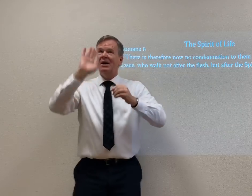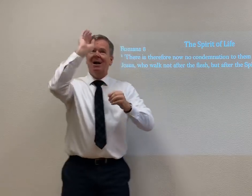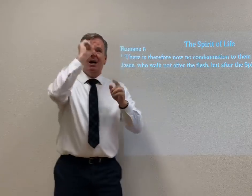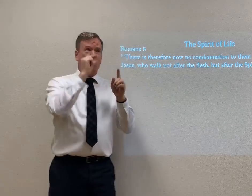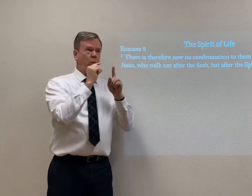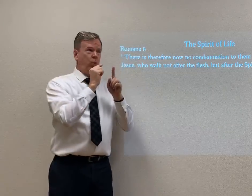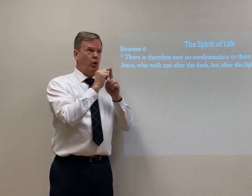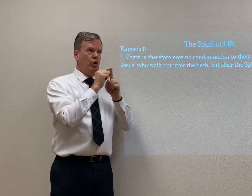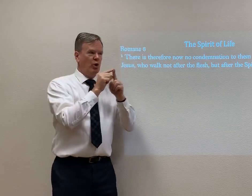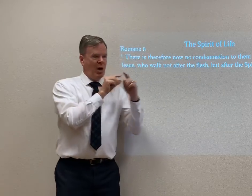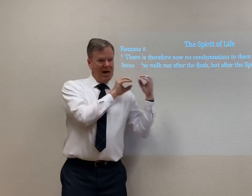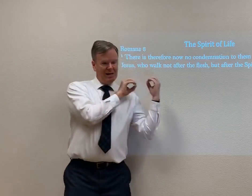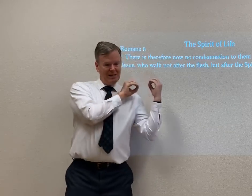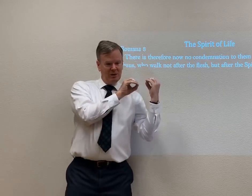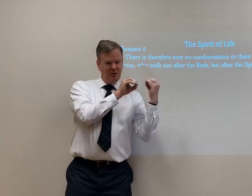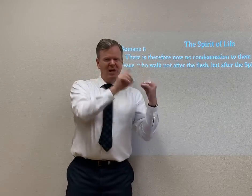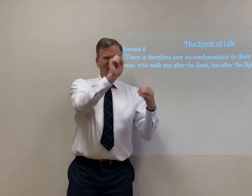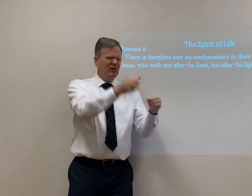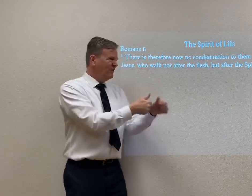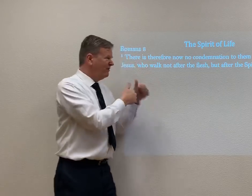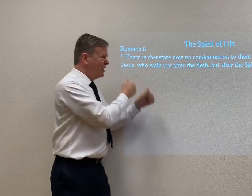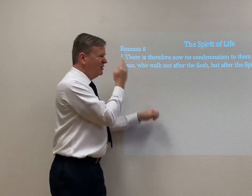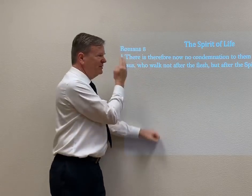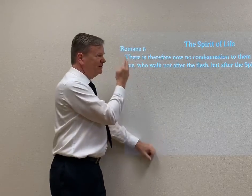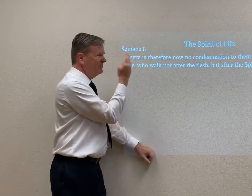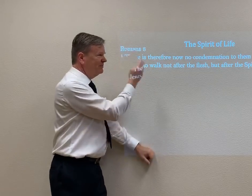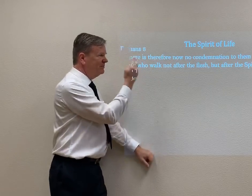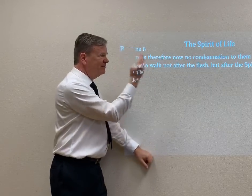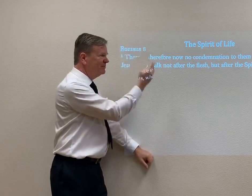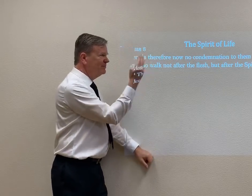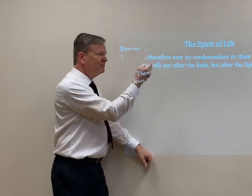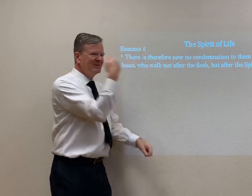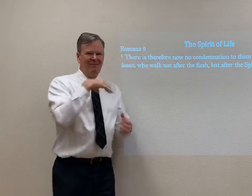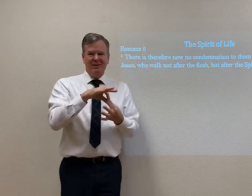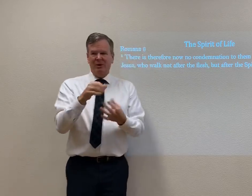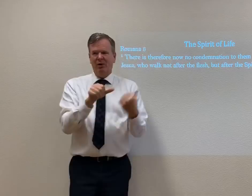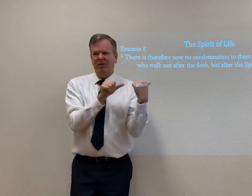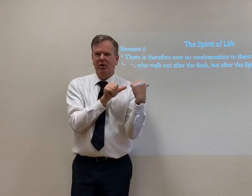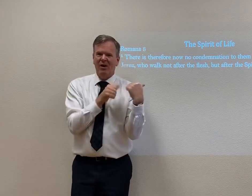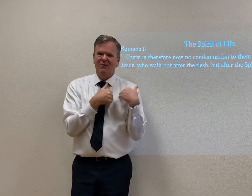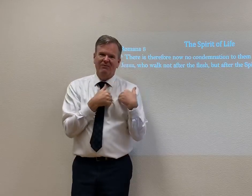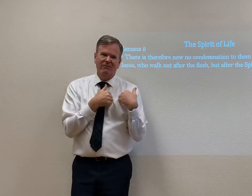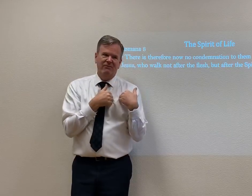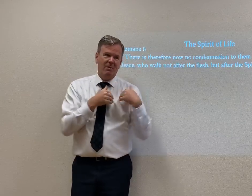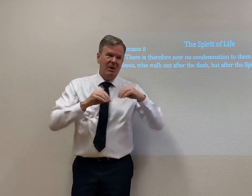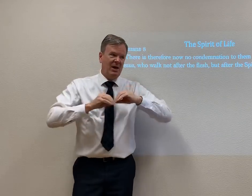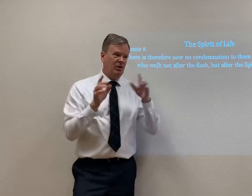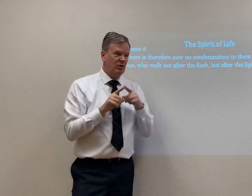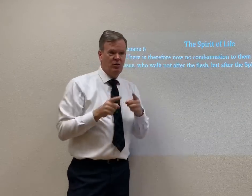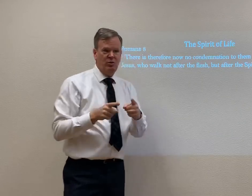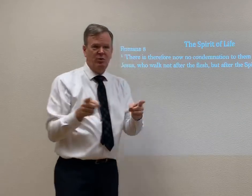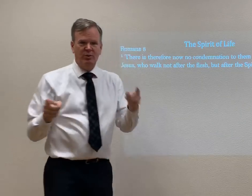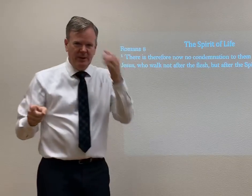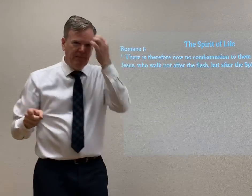conversational signs, but when it comes to the Word of God, and when we research it and we delve into it, we need to follow verbatim what it says because of how important it